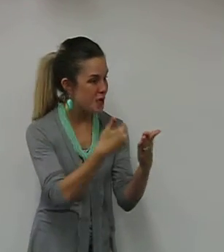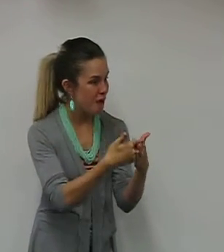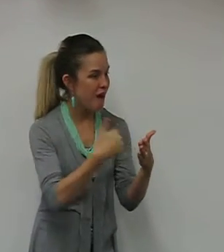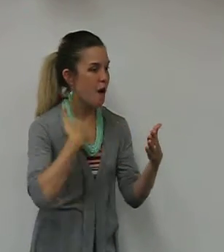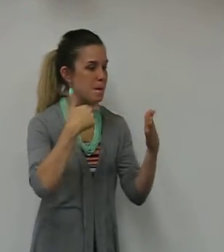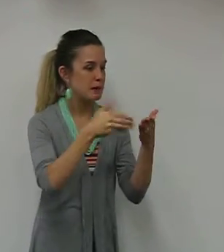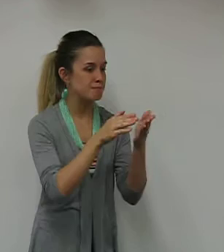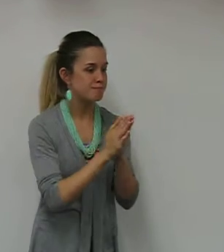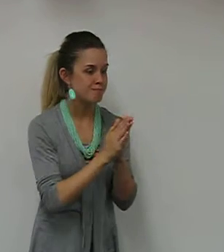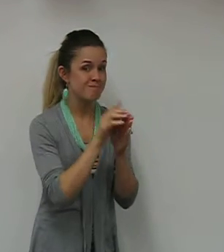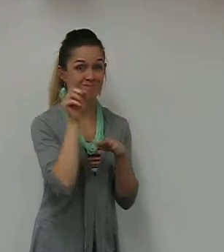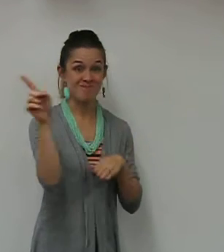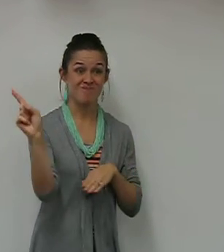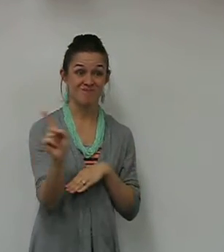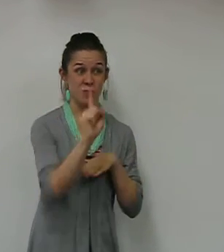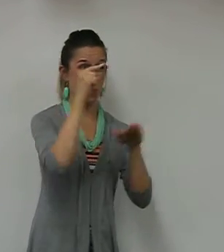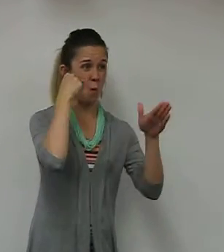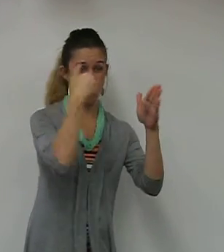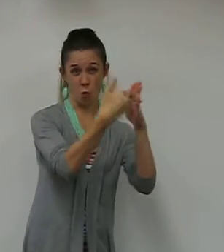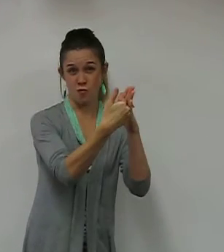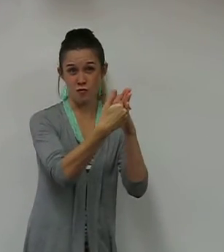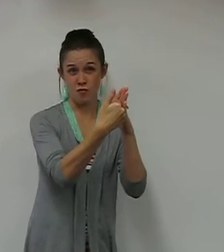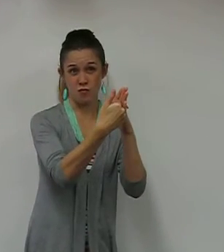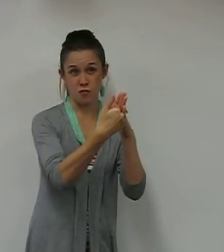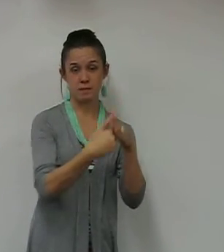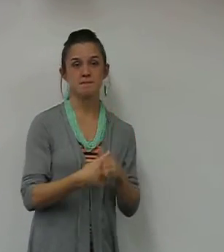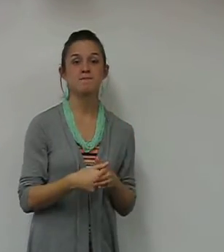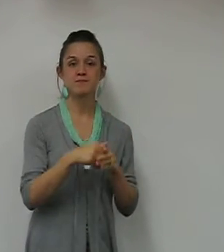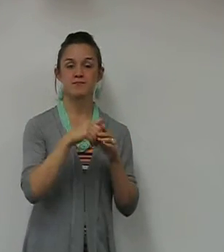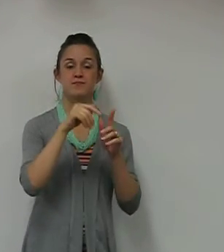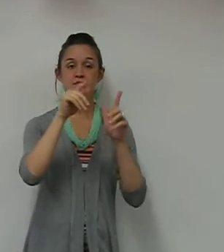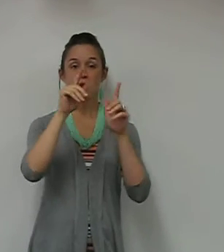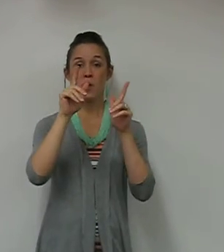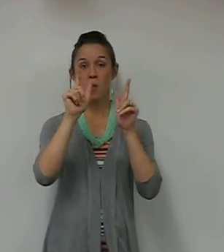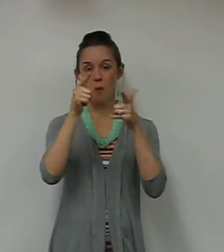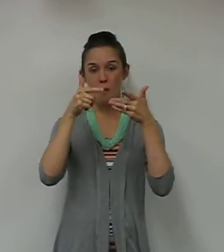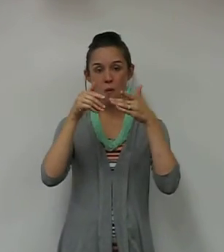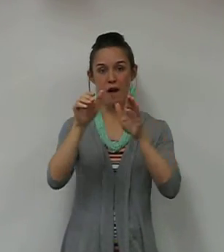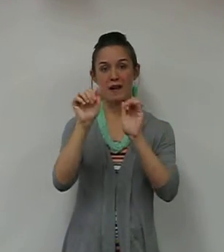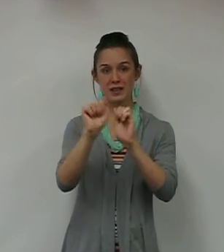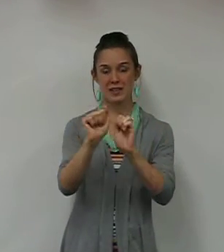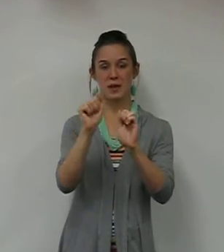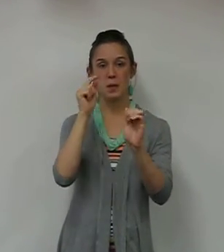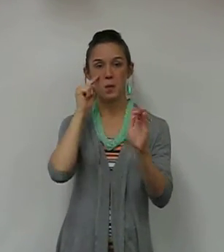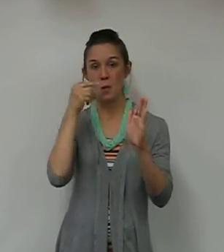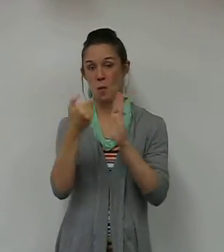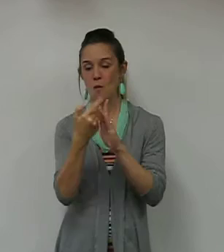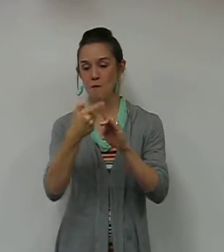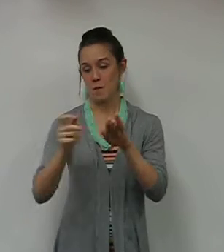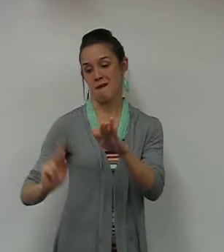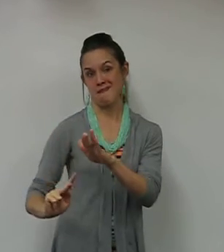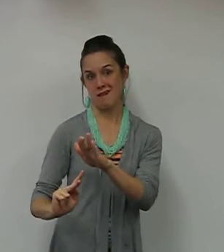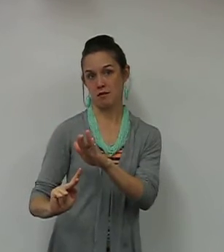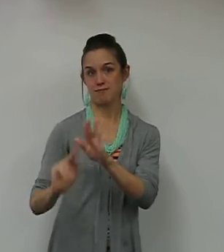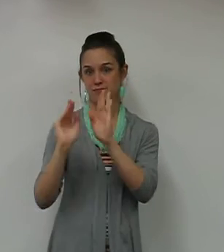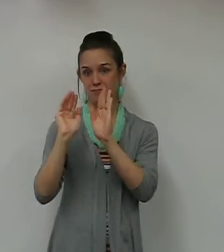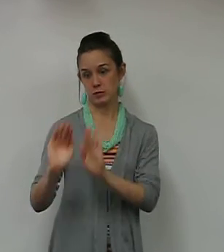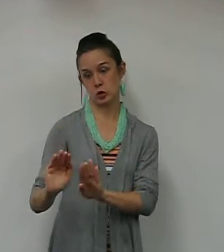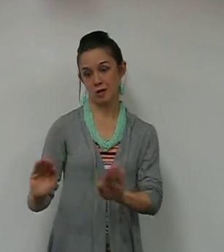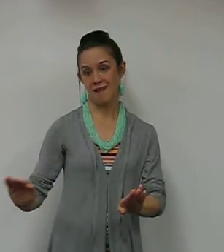ask Alexia to come up and prove that. One of the ways that you can get a proof out of a kindergarten child is to give them manipulatives and just